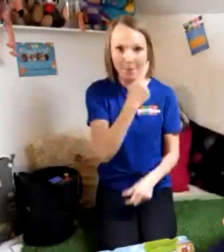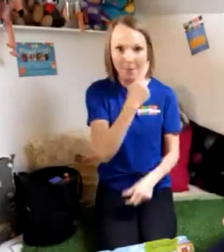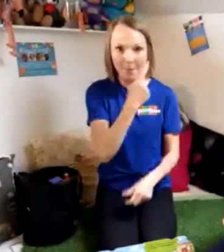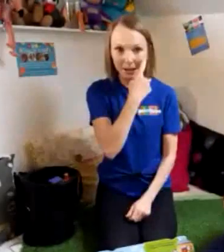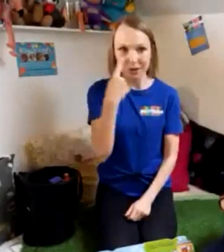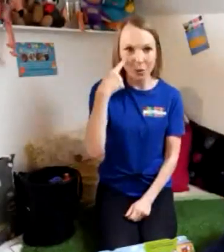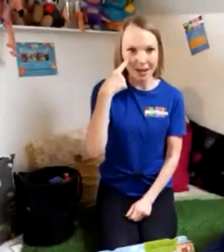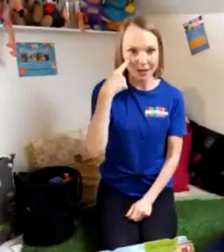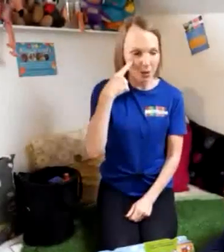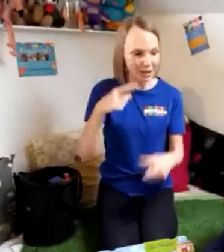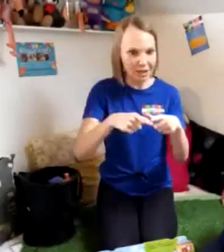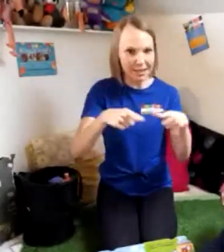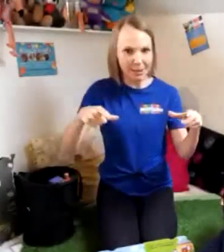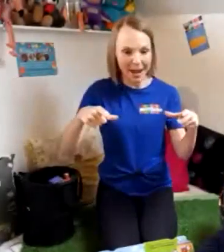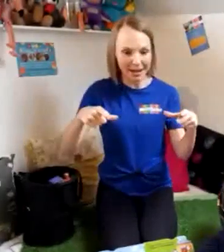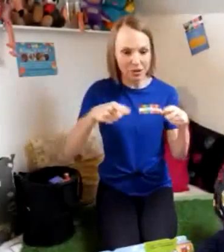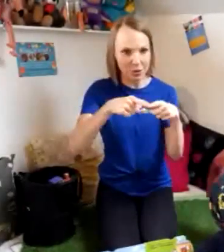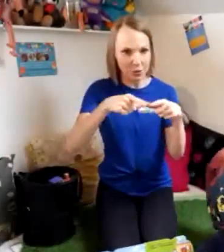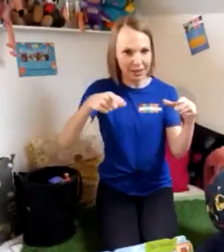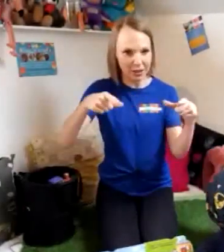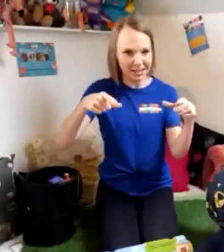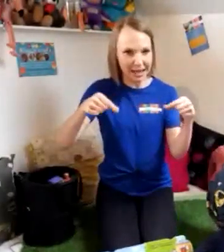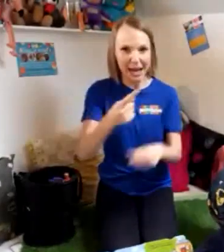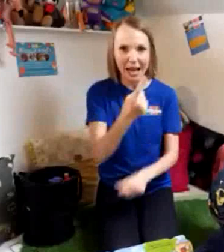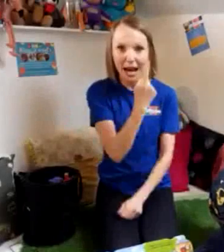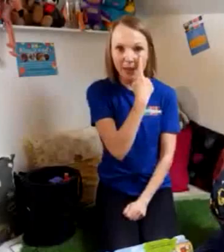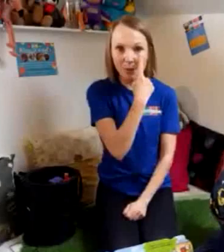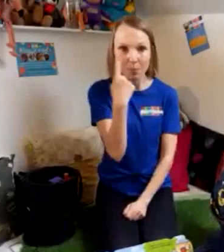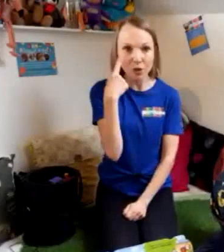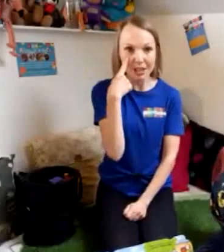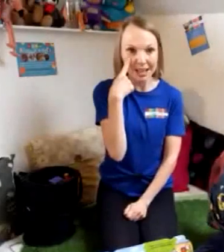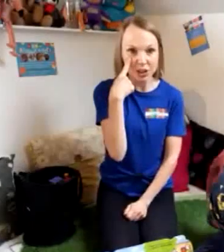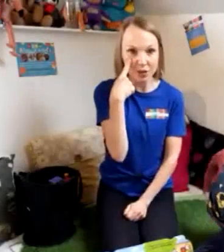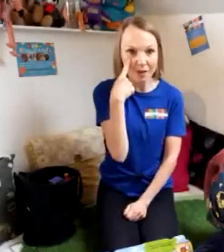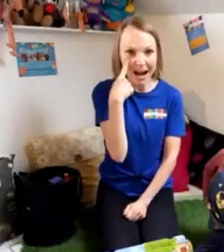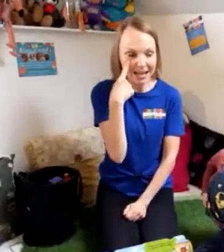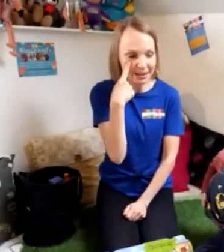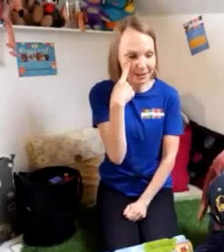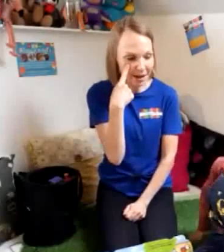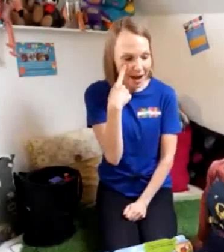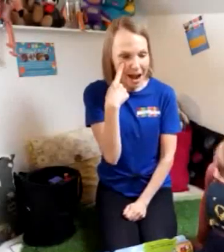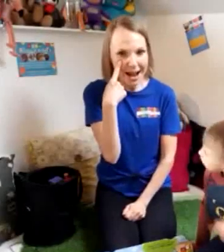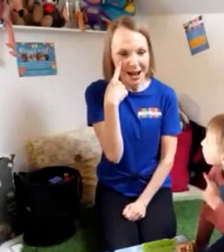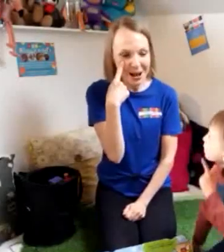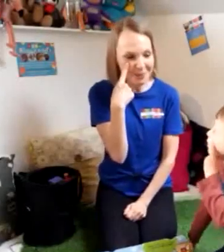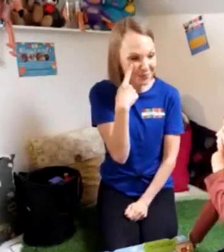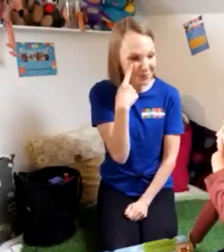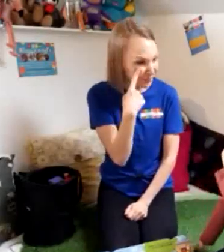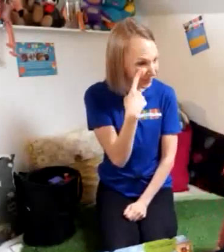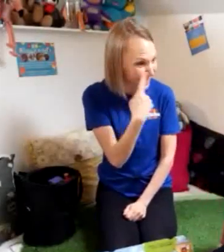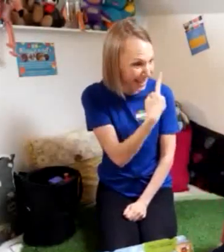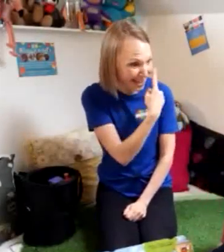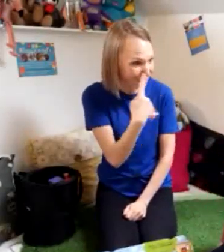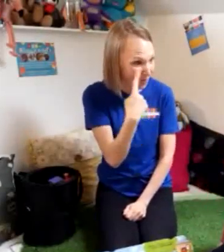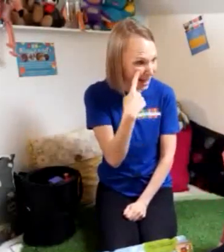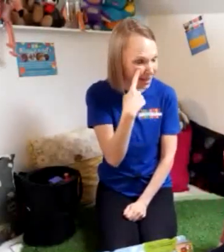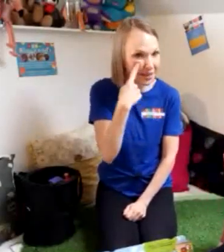master as well. So our little inspector. So we do a little ticket and then we point to each of our eyes. Yeah, that's right. And then they're all